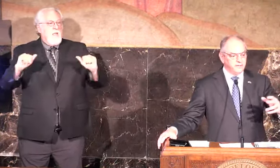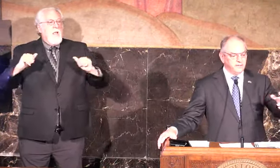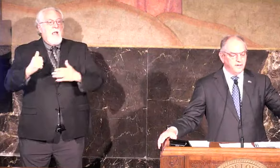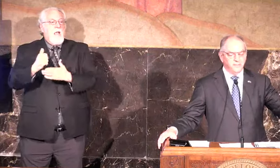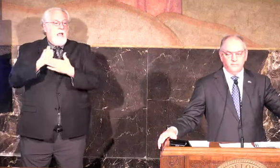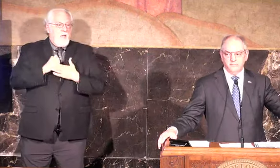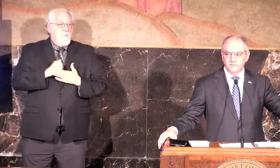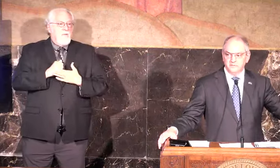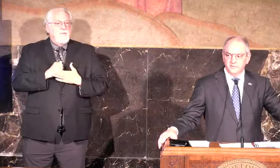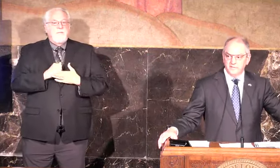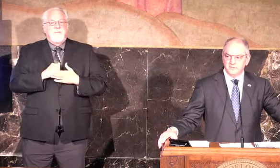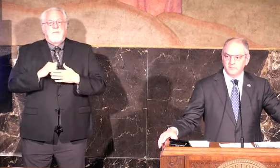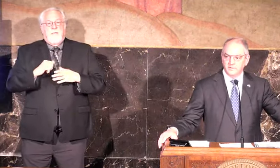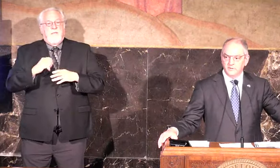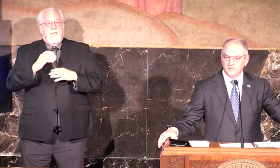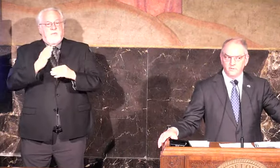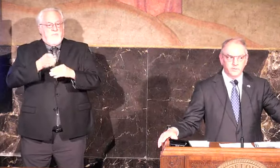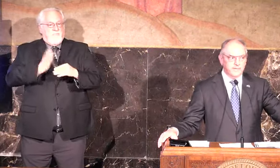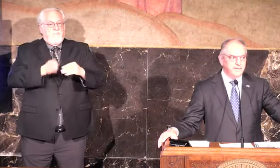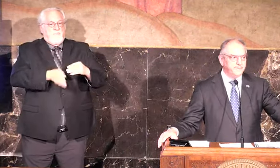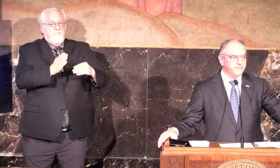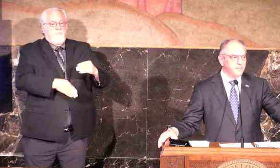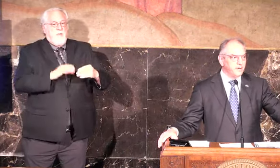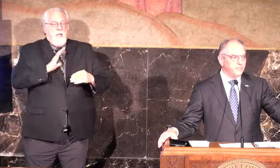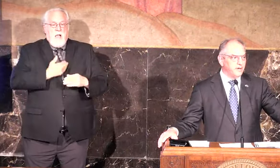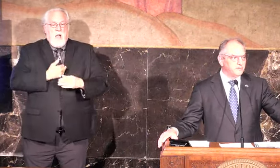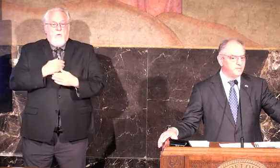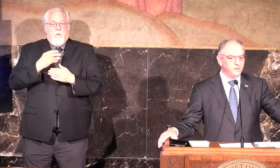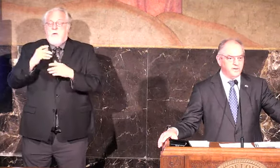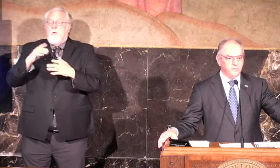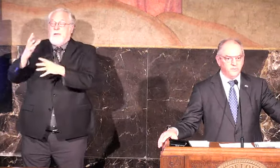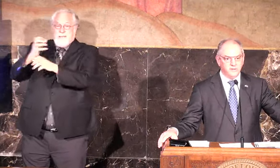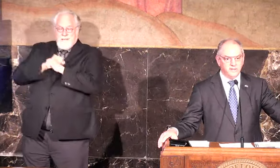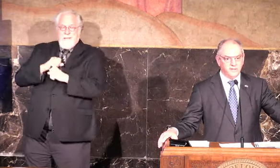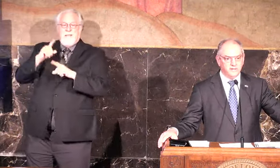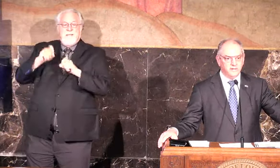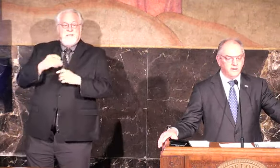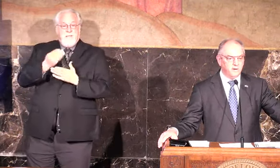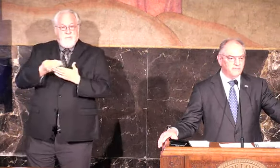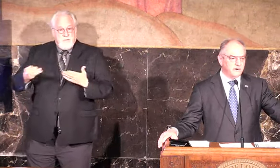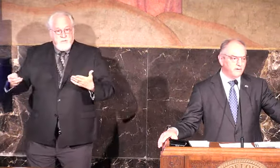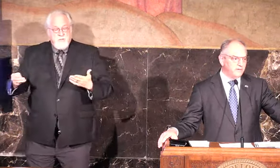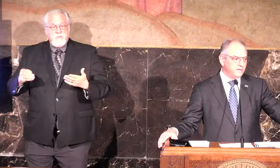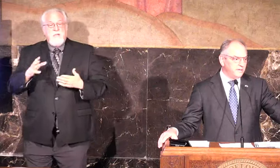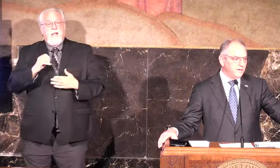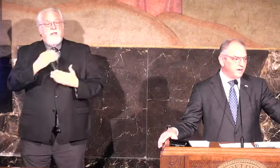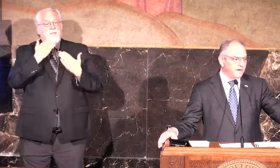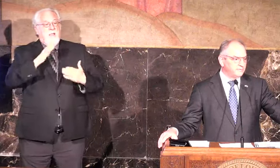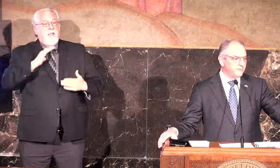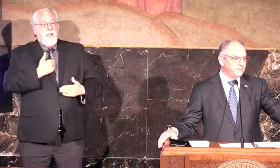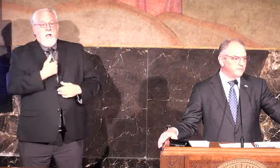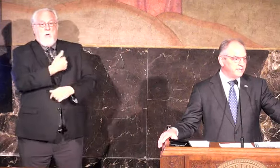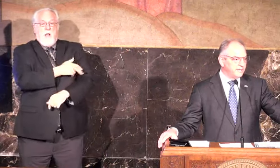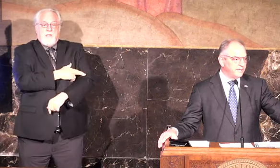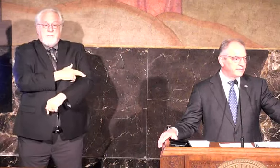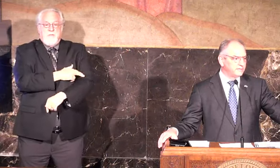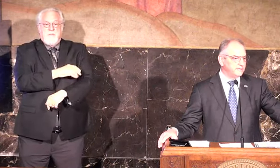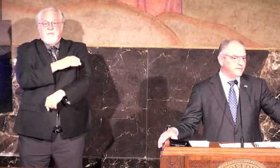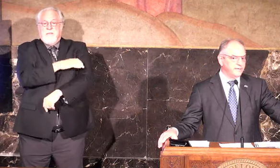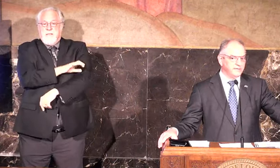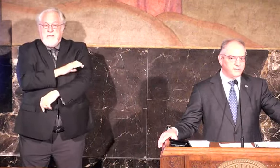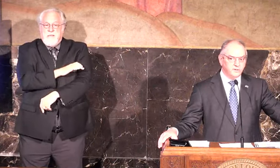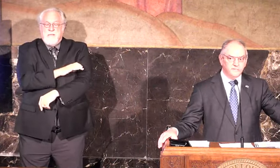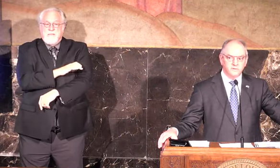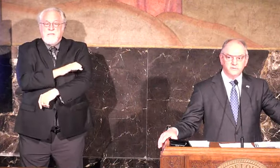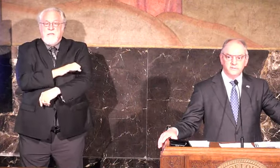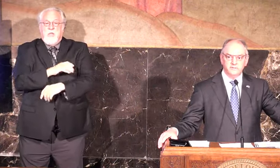get much of the testing materials that we need. But also, I want to thank all of our hospitals and clinics